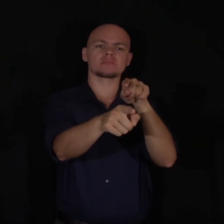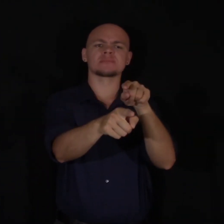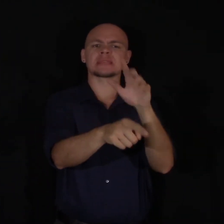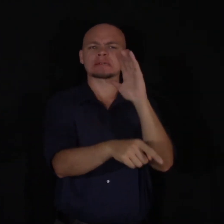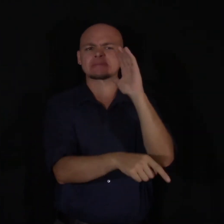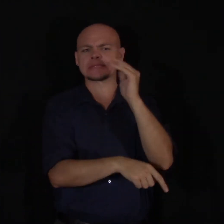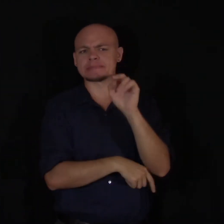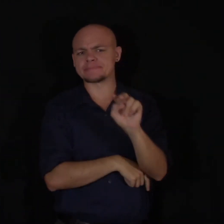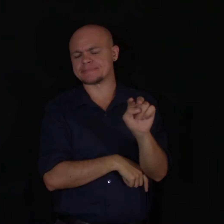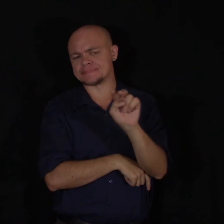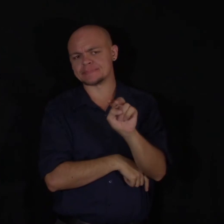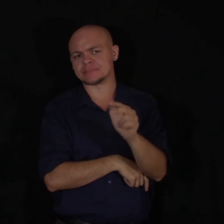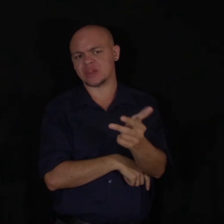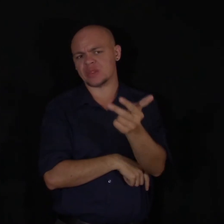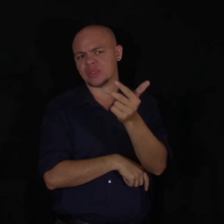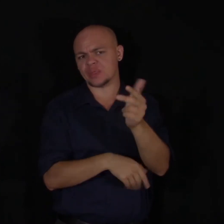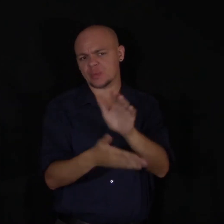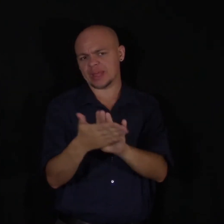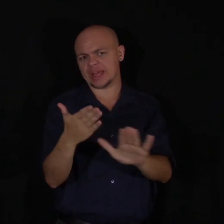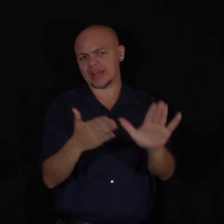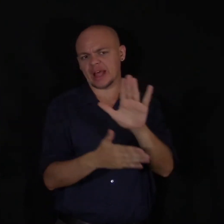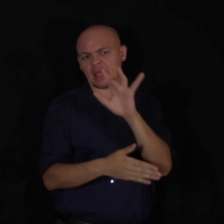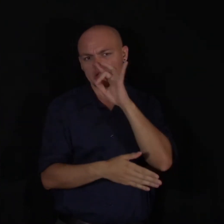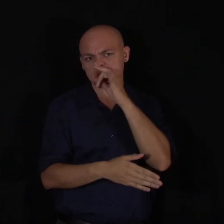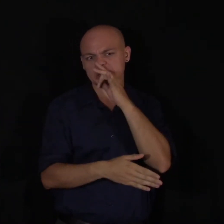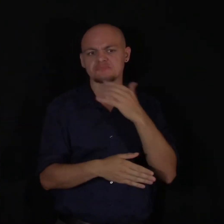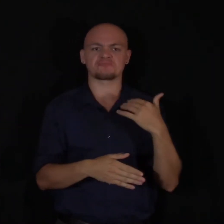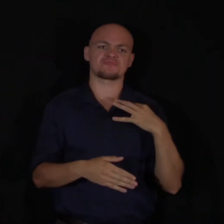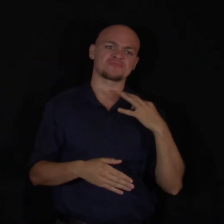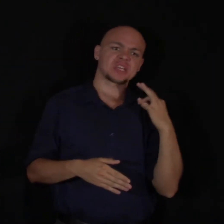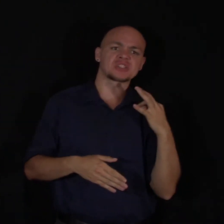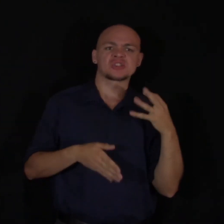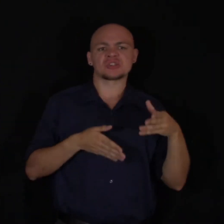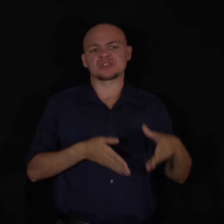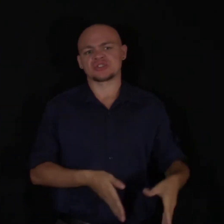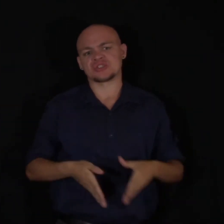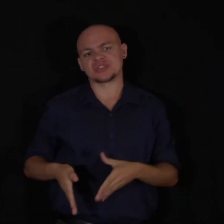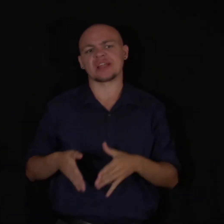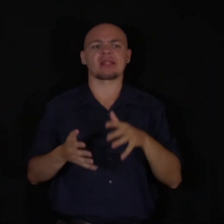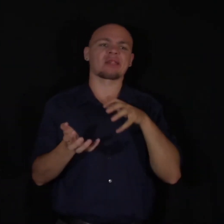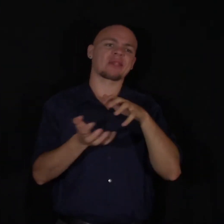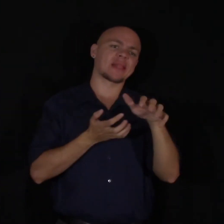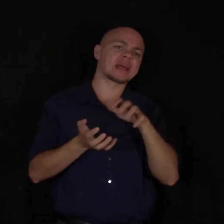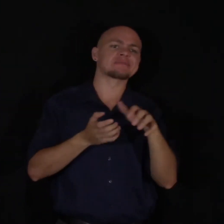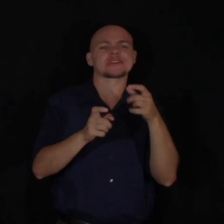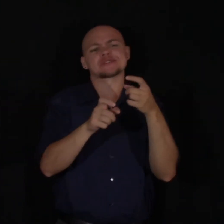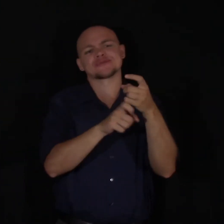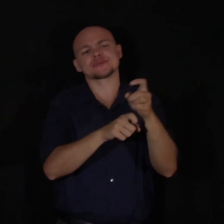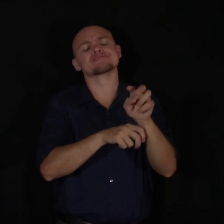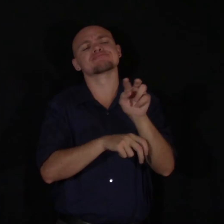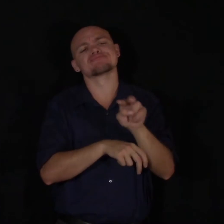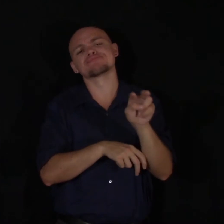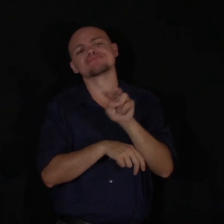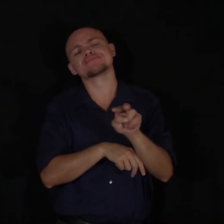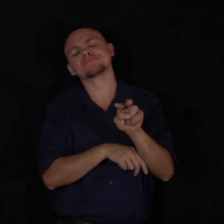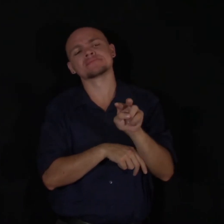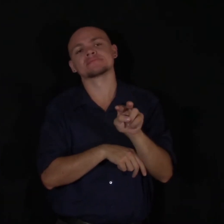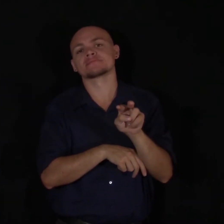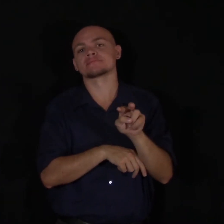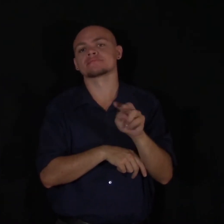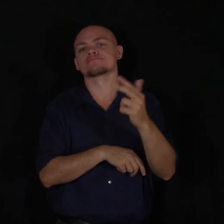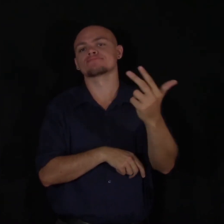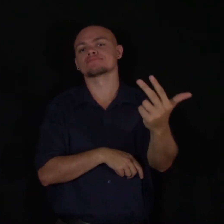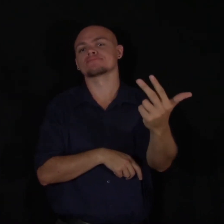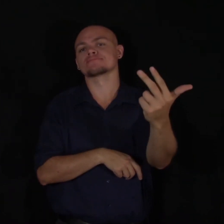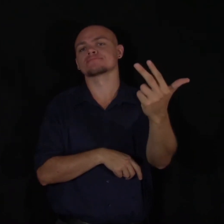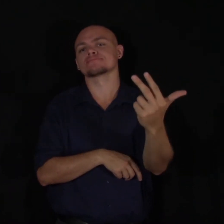looked like 3 college kids, wearing t-shirts and jeans and laughing and joking around. And as they